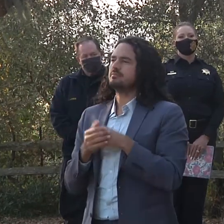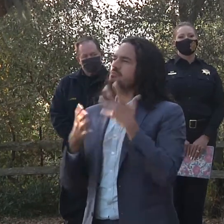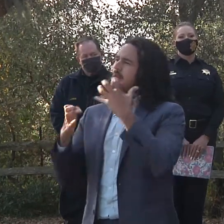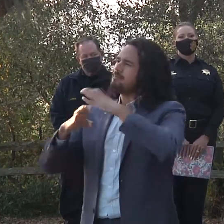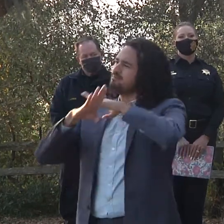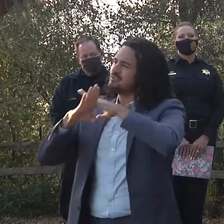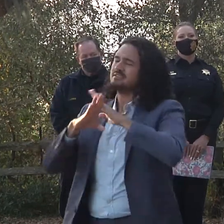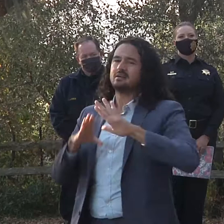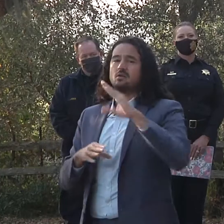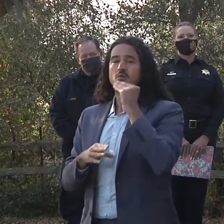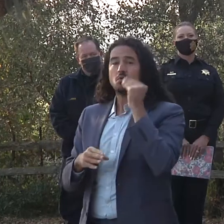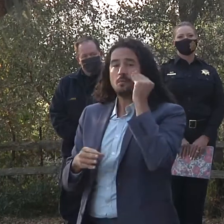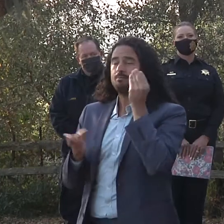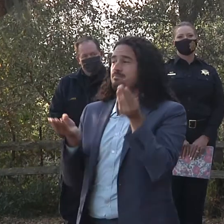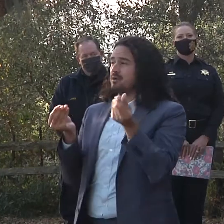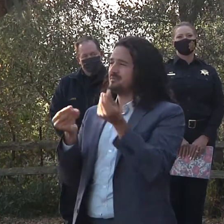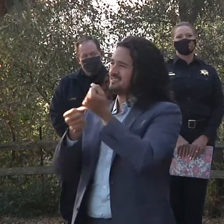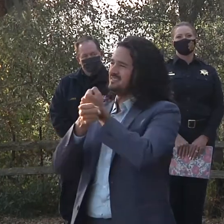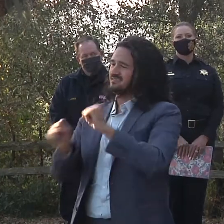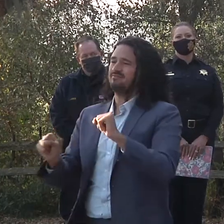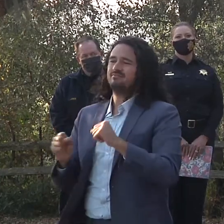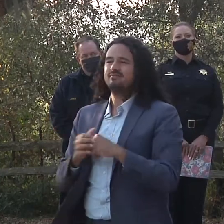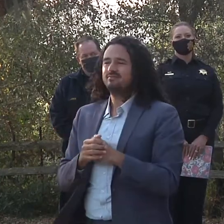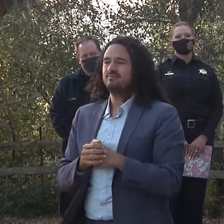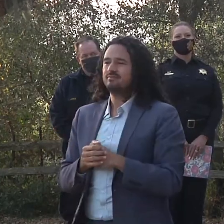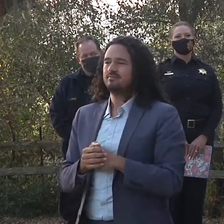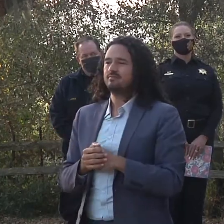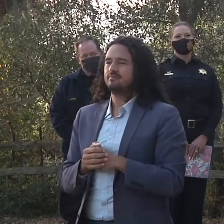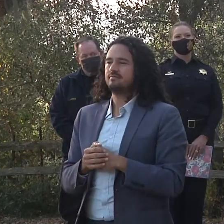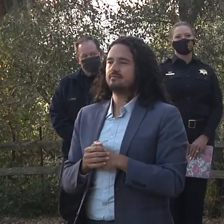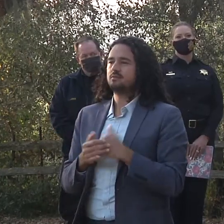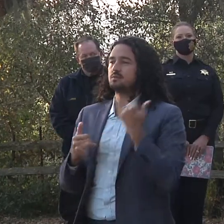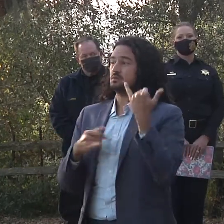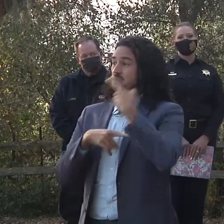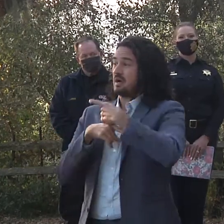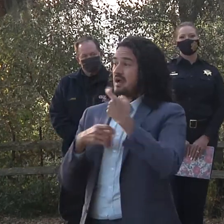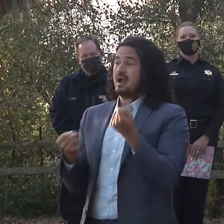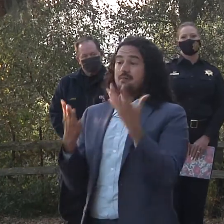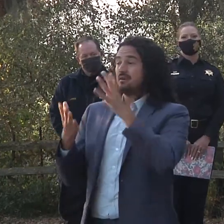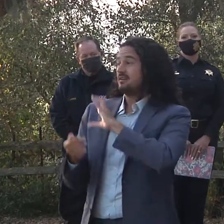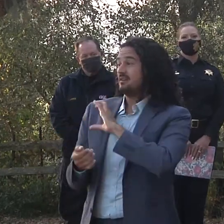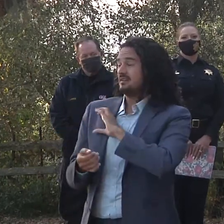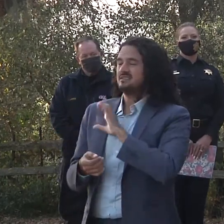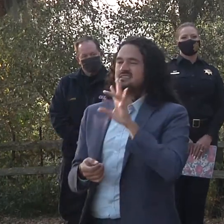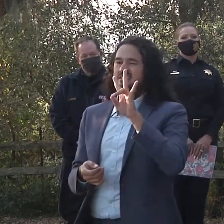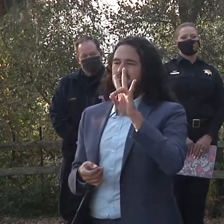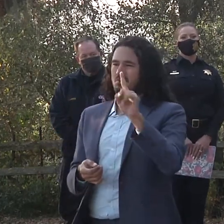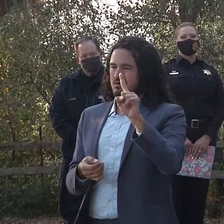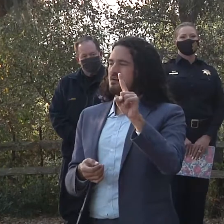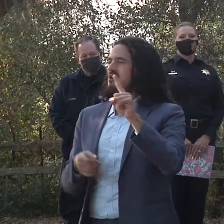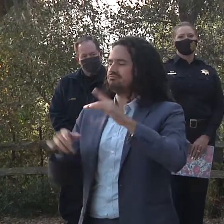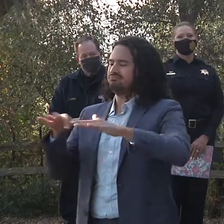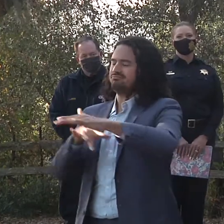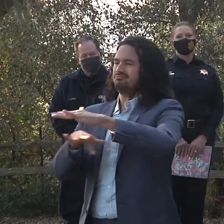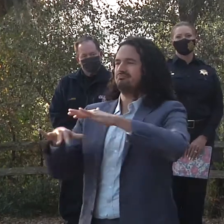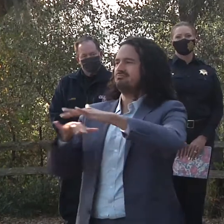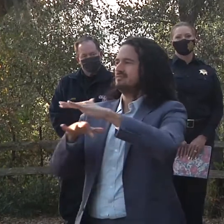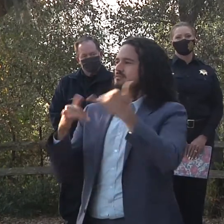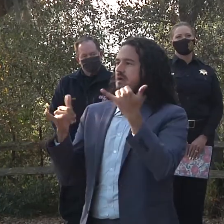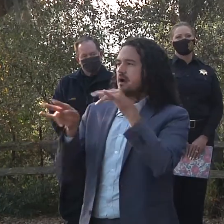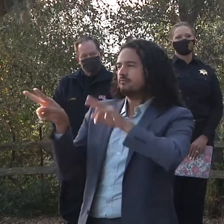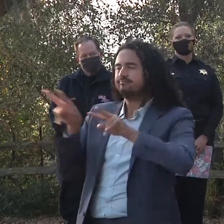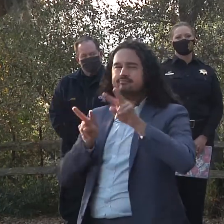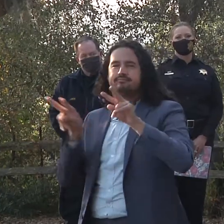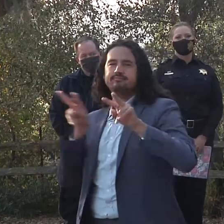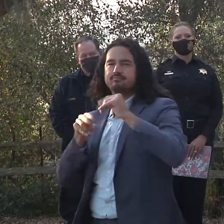so with that, 71 people today is the number of staff we had driving around, ensuring security of the evacuated areas. 40 of